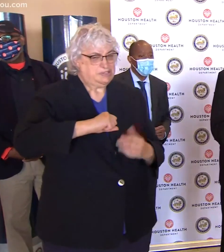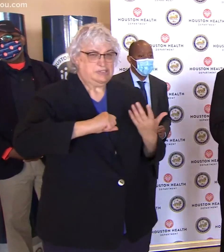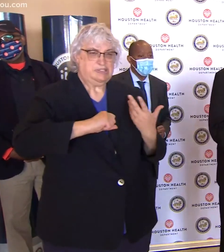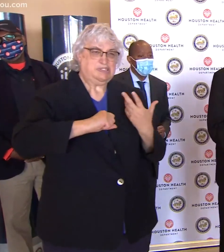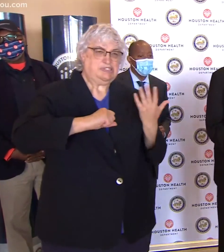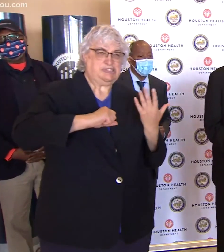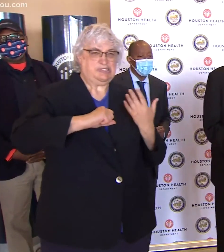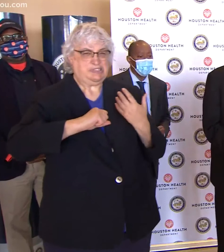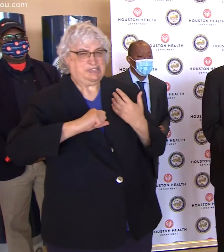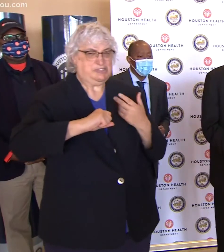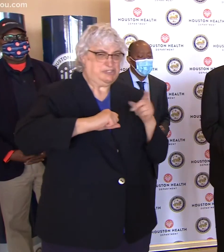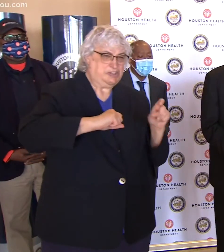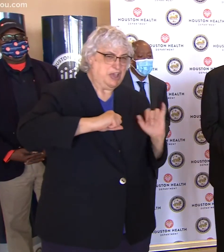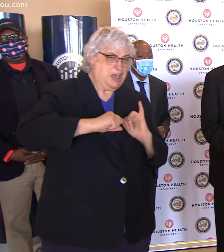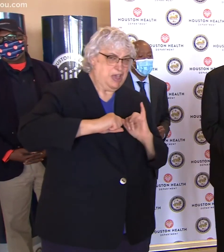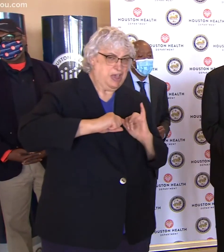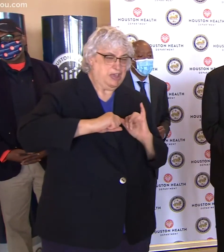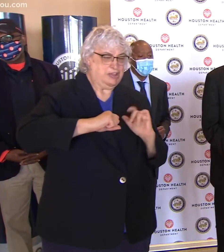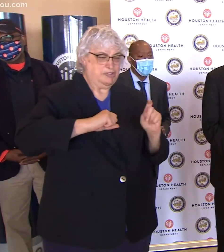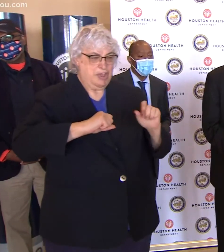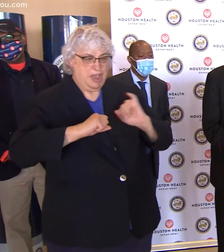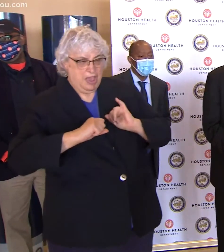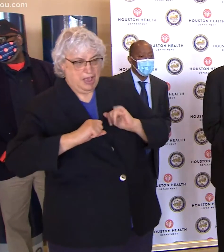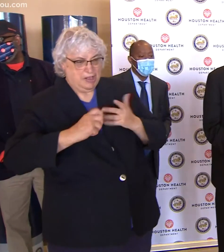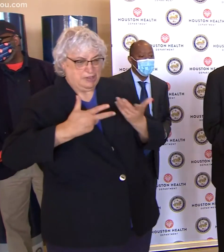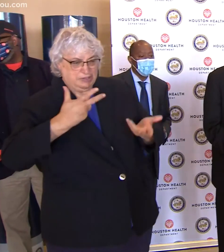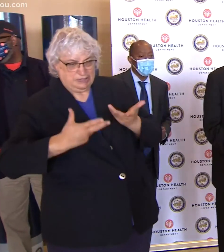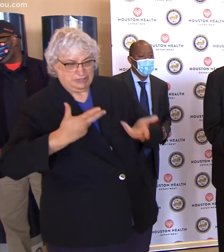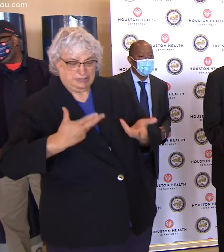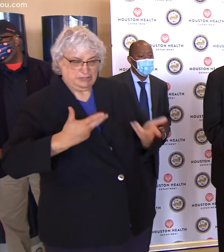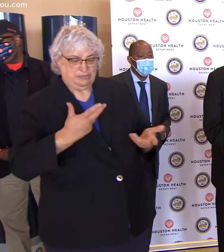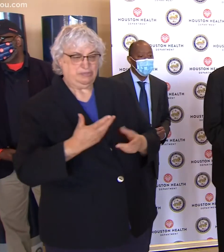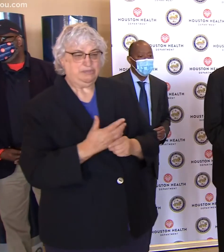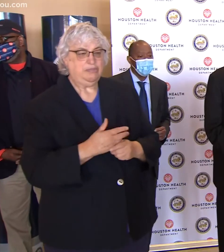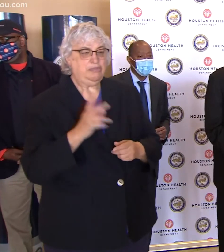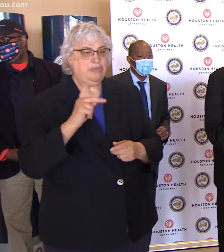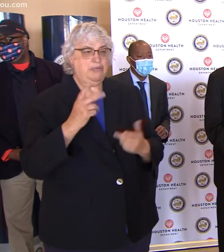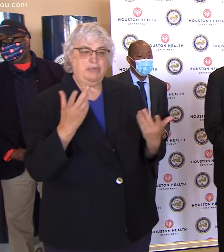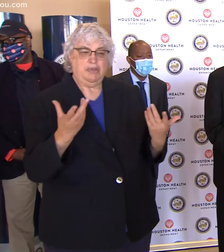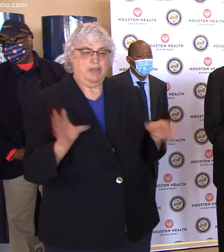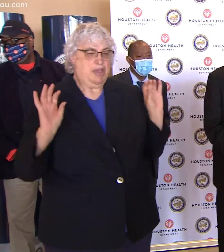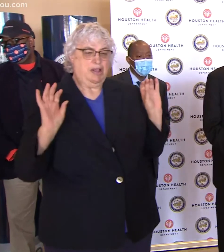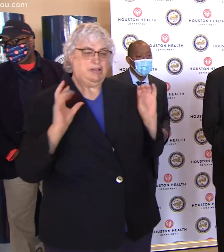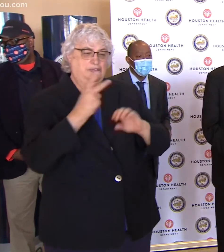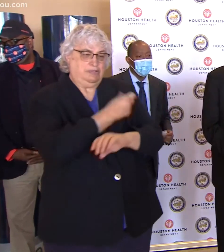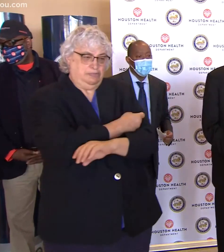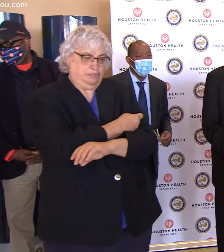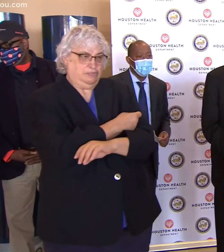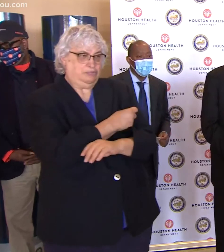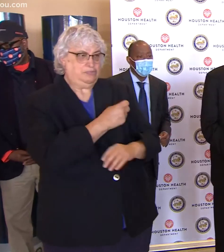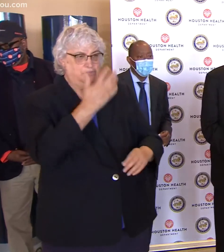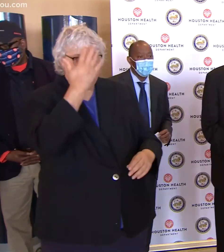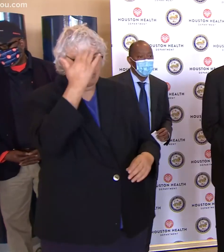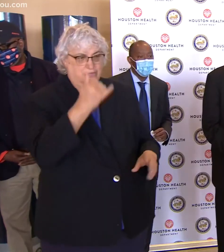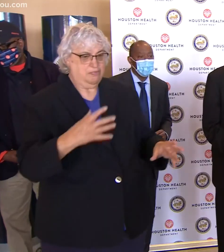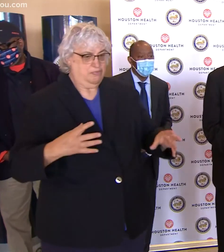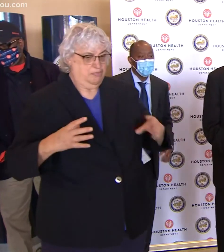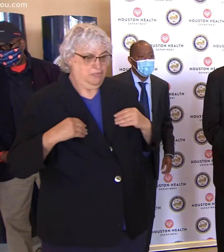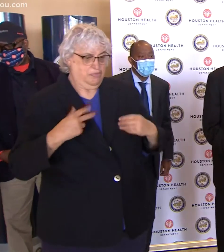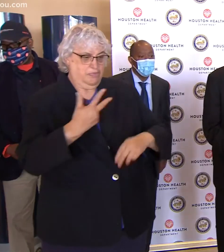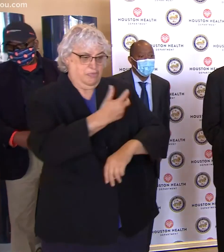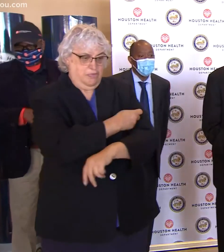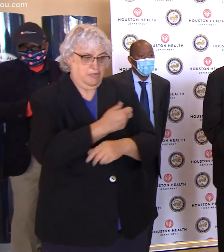As has been indicated, there are people who have been reluctant. And one of the reasons why I'm taking the